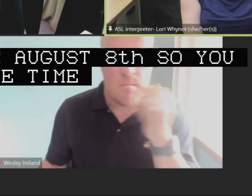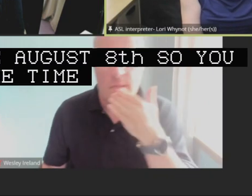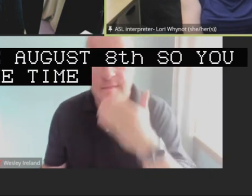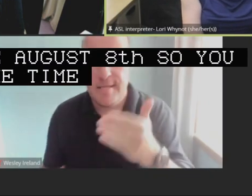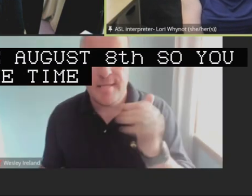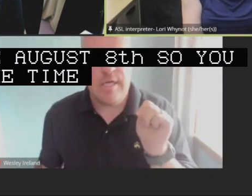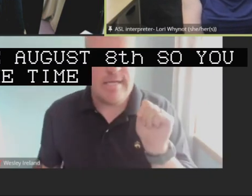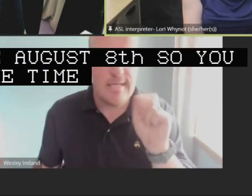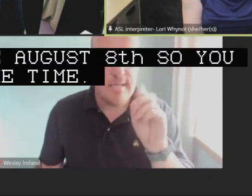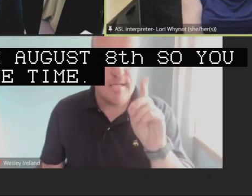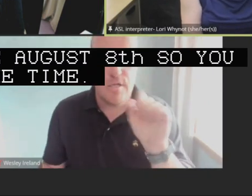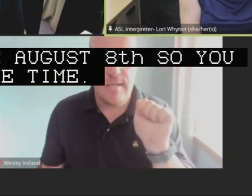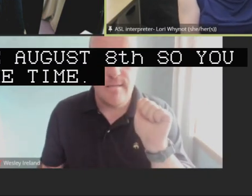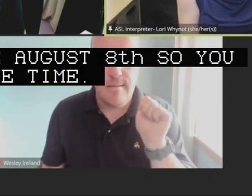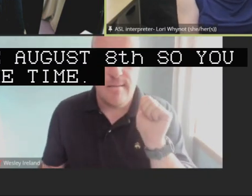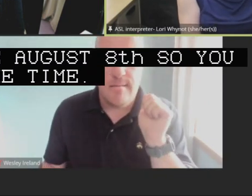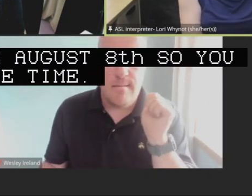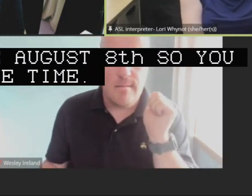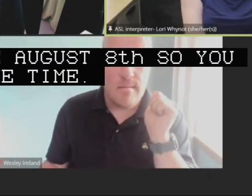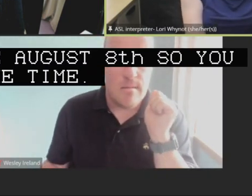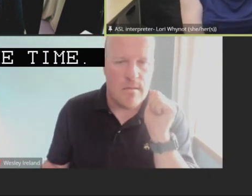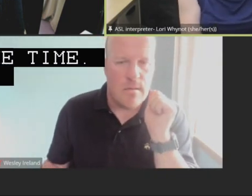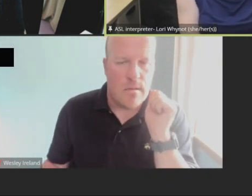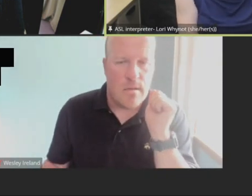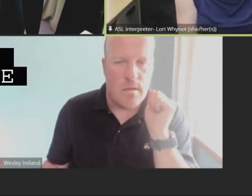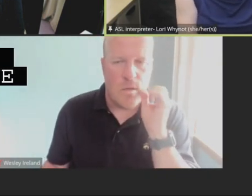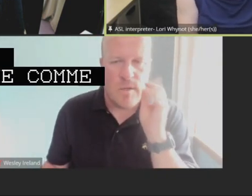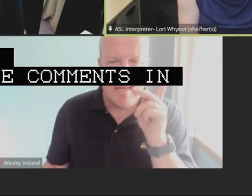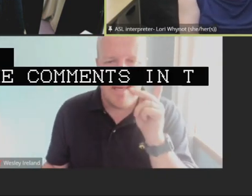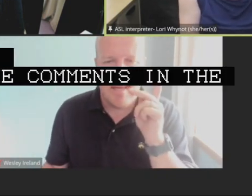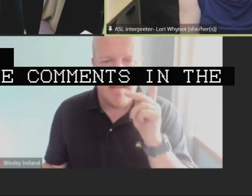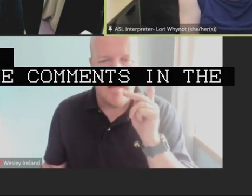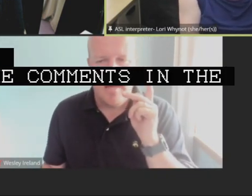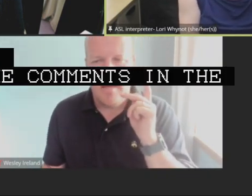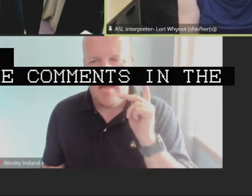Okay, yeah, I see these comments in the chat. Thanks, Andrea. Great.